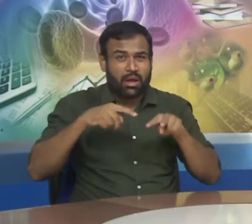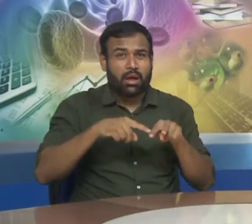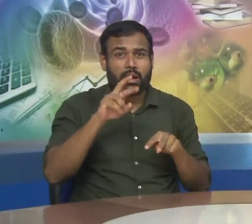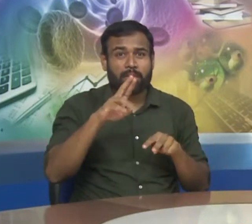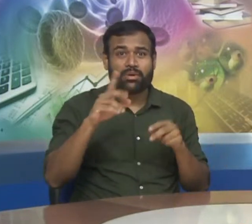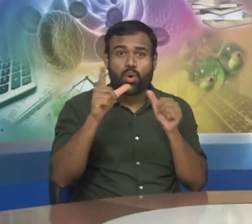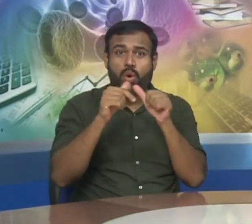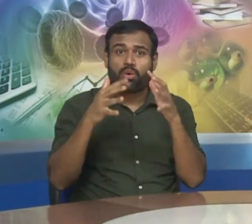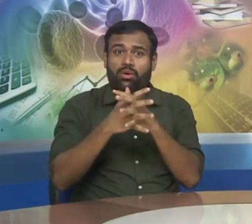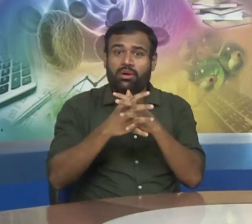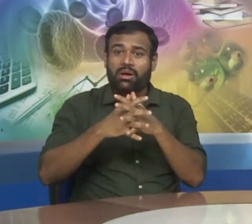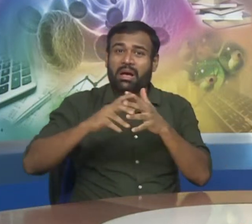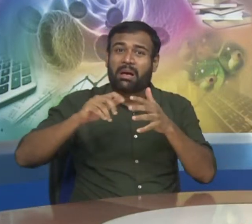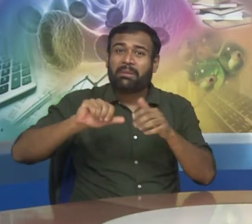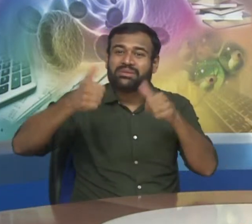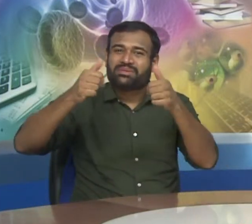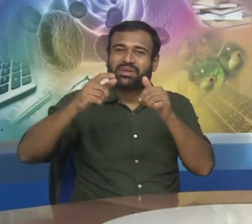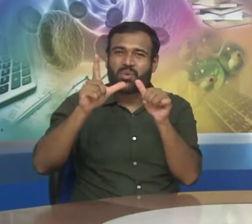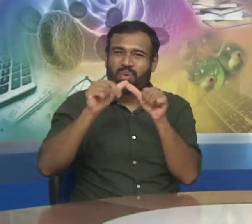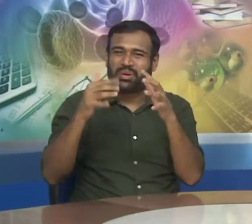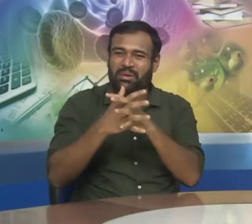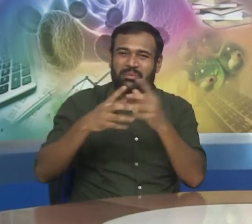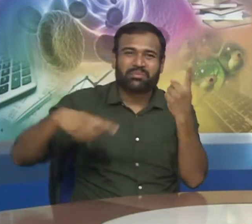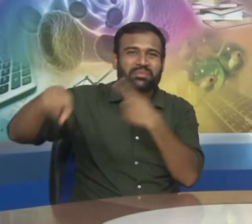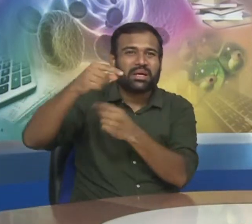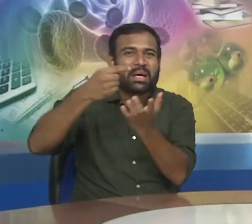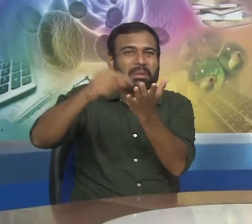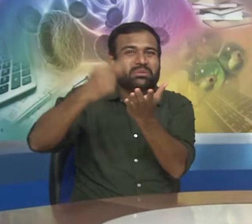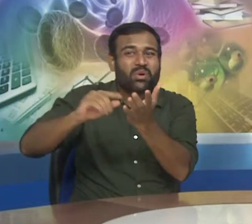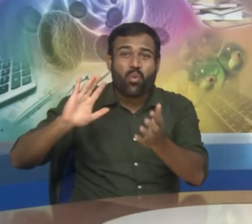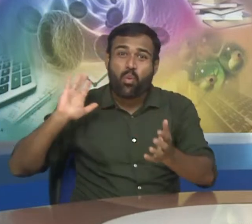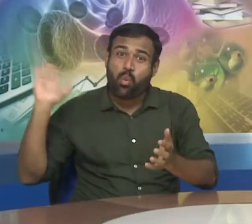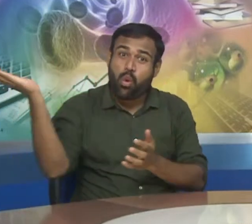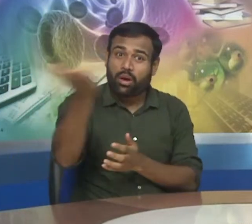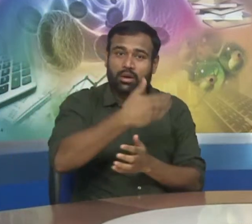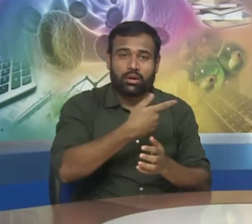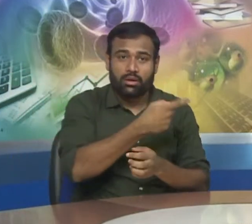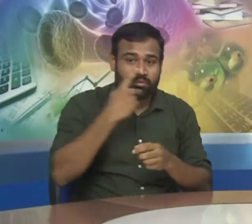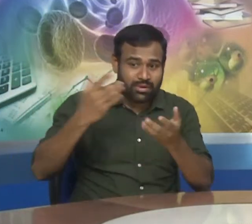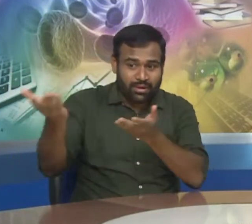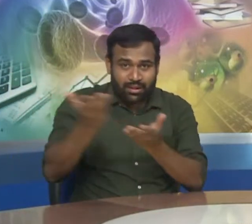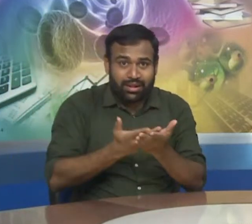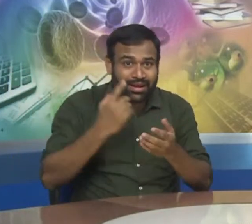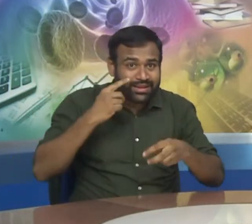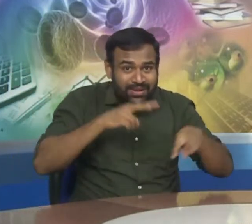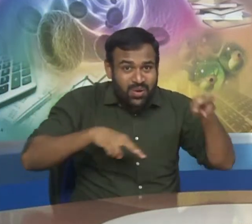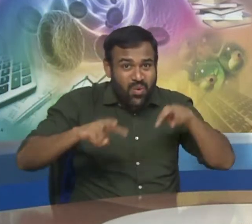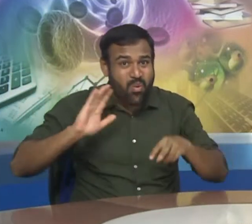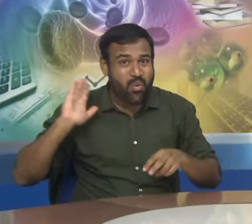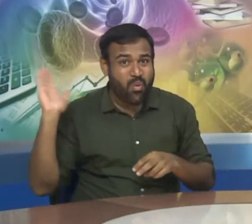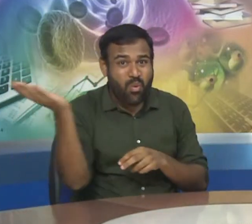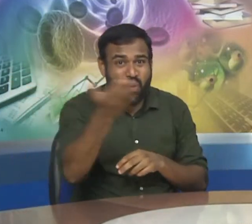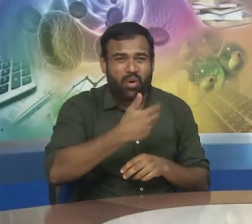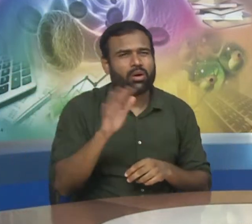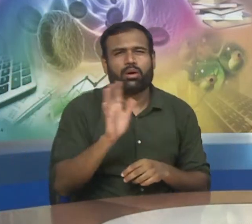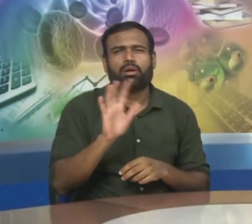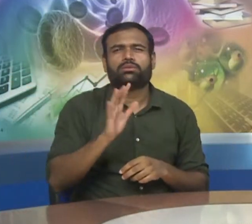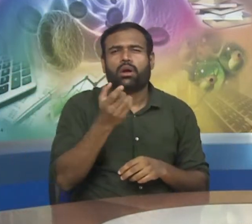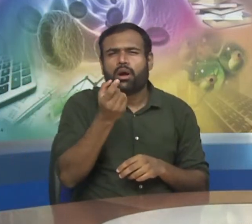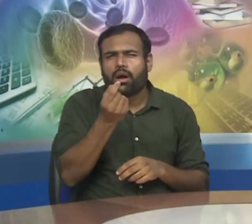Judicial review does not mean that every law passed by the legislature is taken up by the Supreme Court for